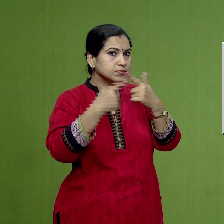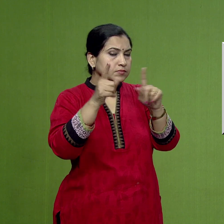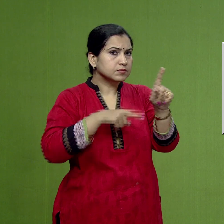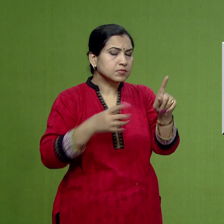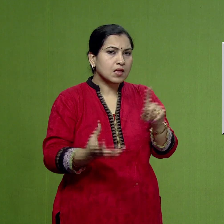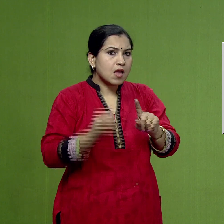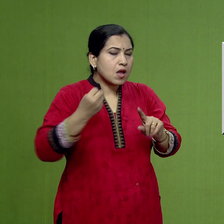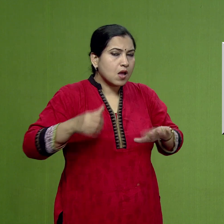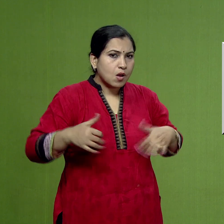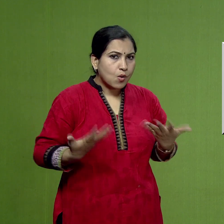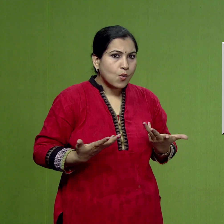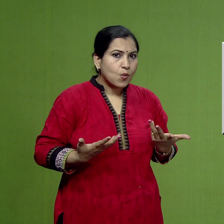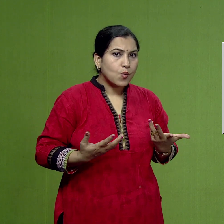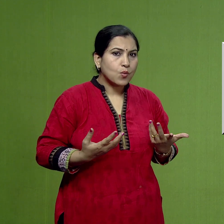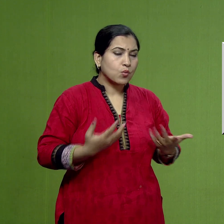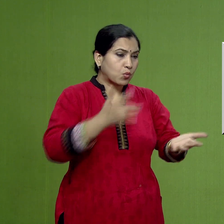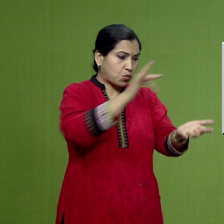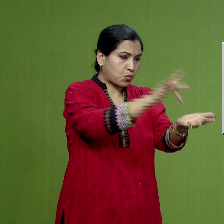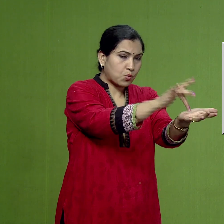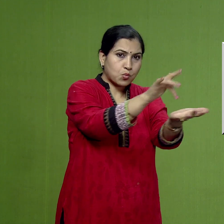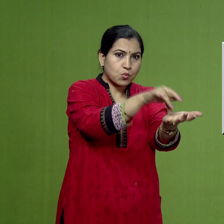the number of people living in a specific territory